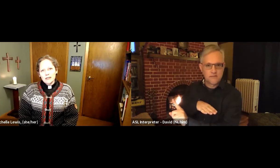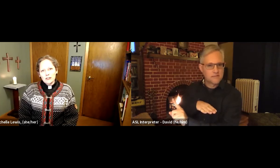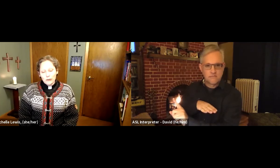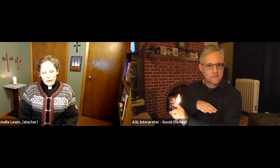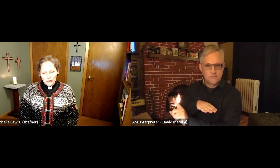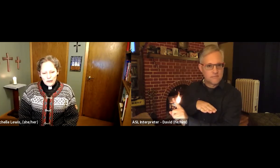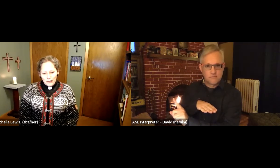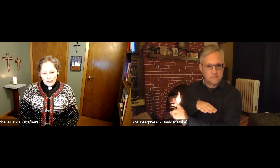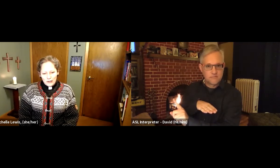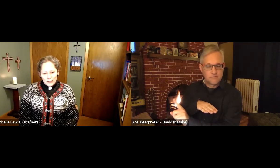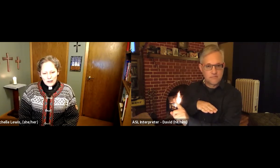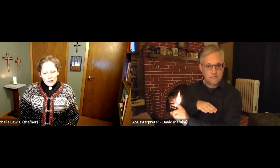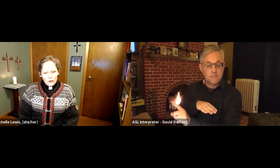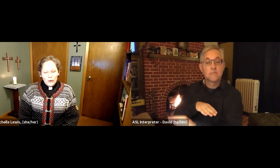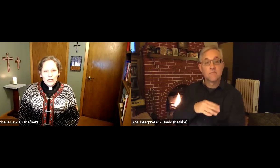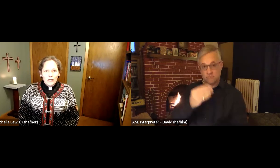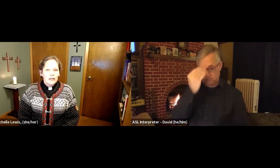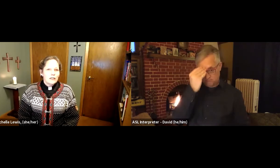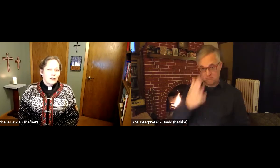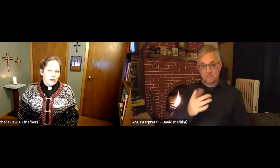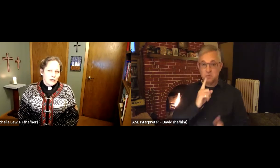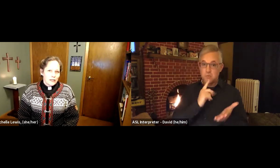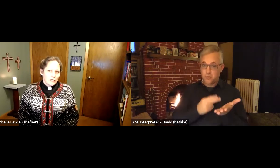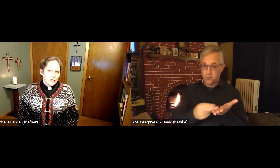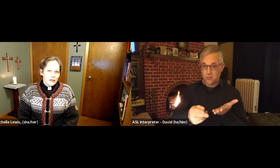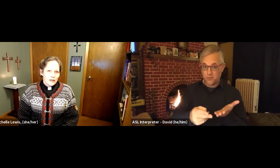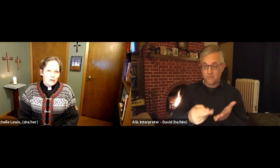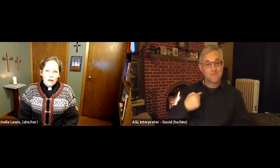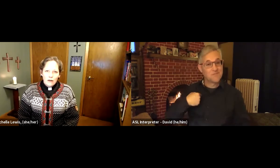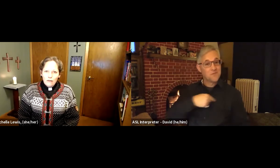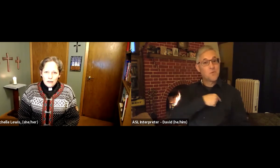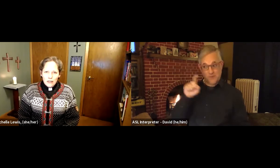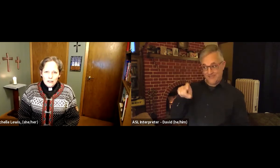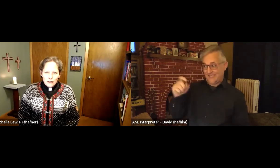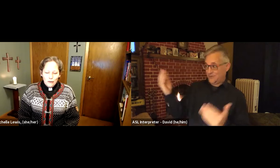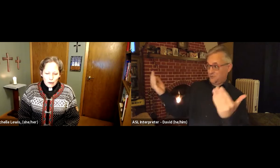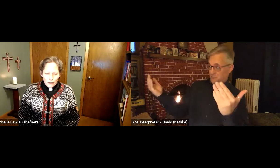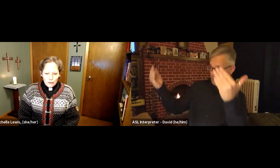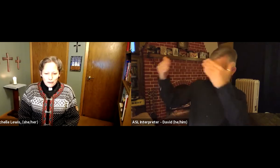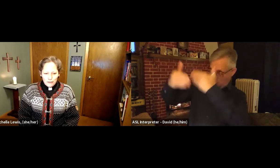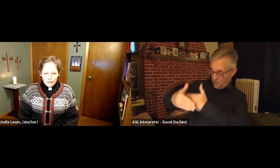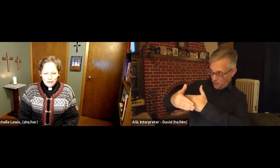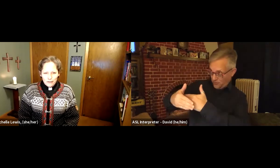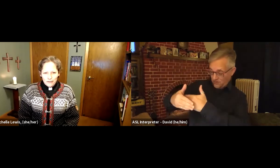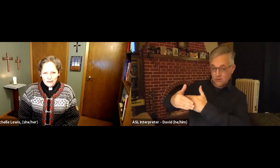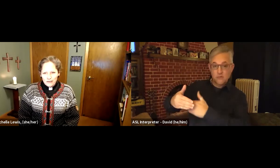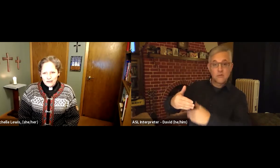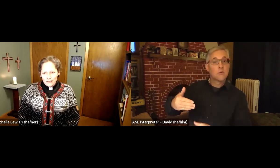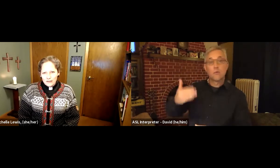And in truth, we need darkness for things to grow.